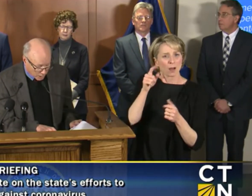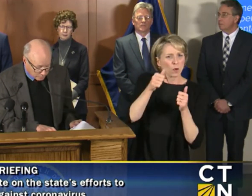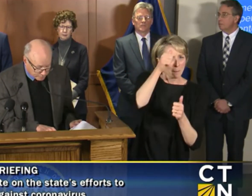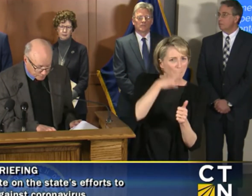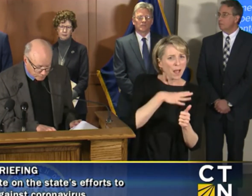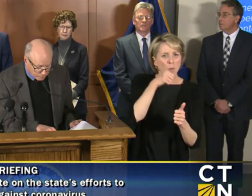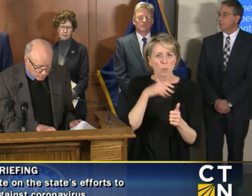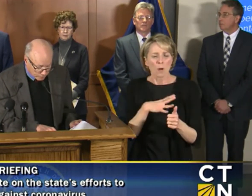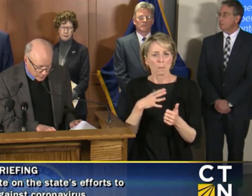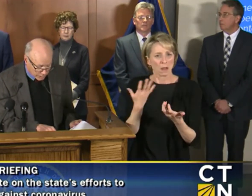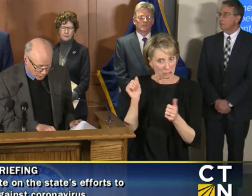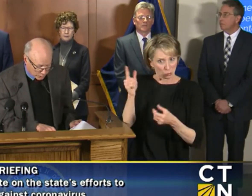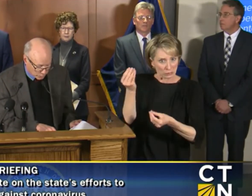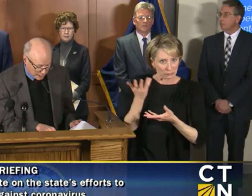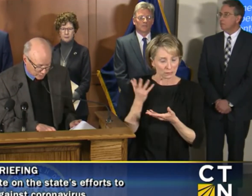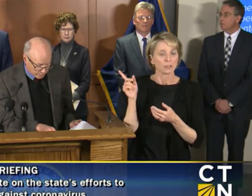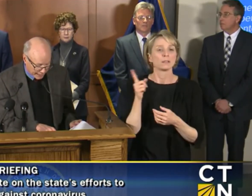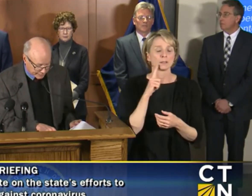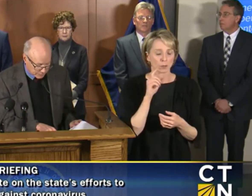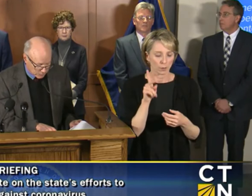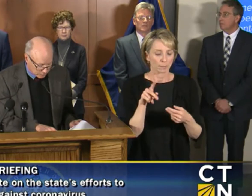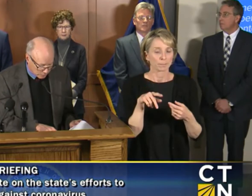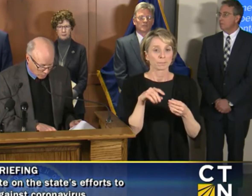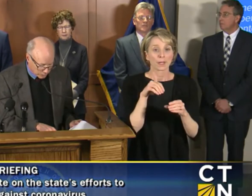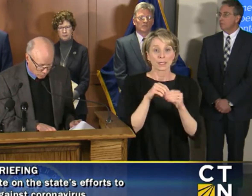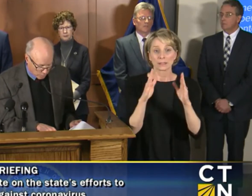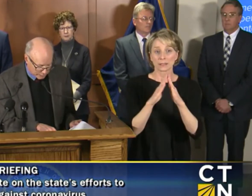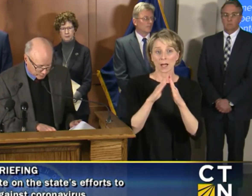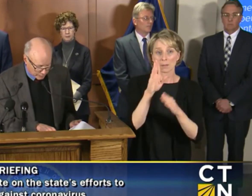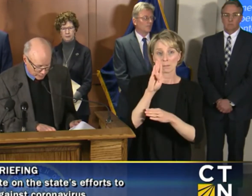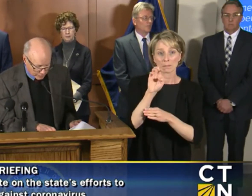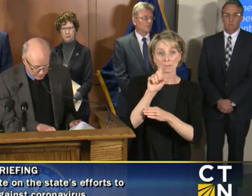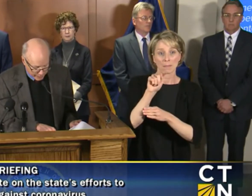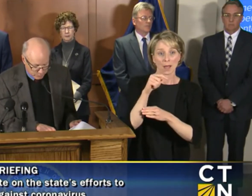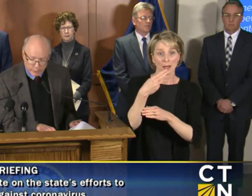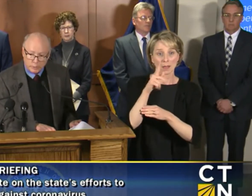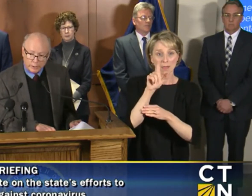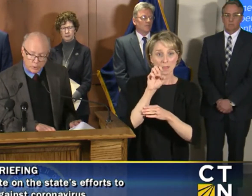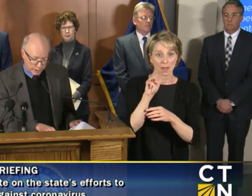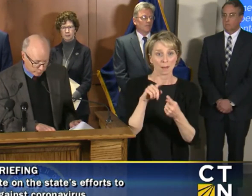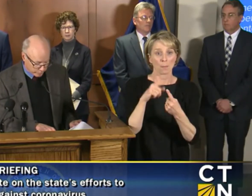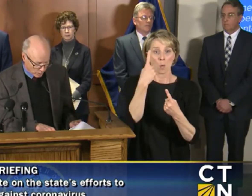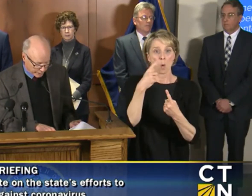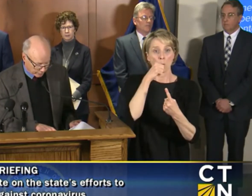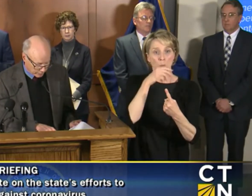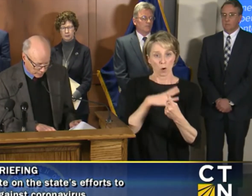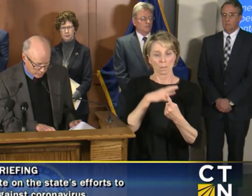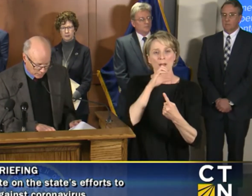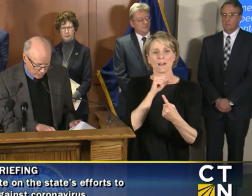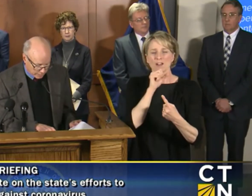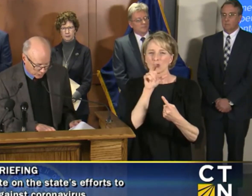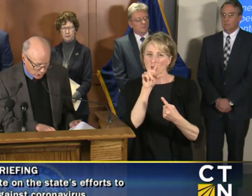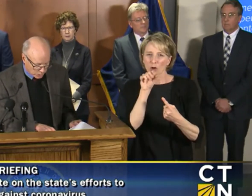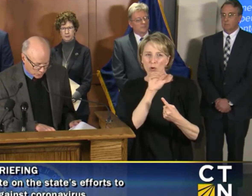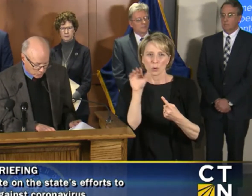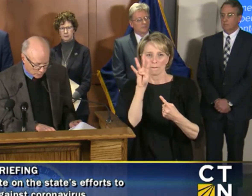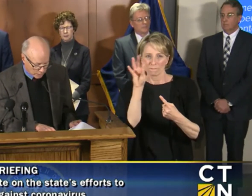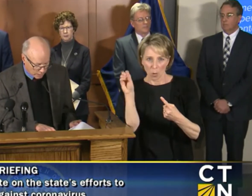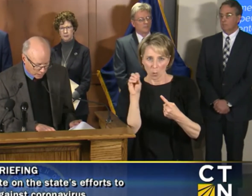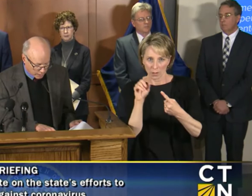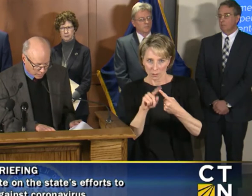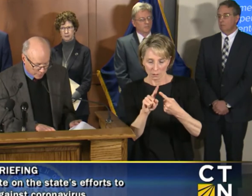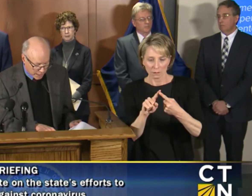So there are 2 Bethlehem cases. One is a woman, aged between 30 and 40. There's